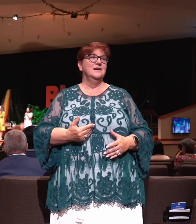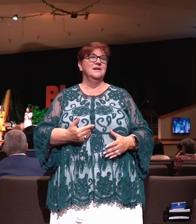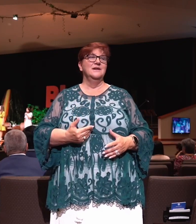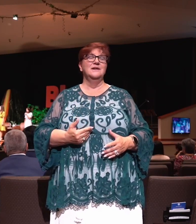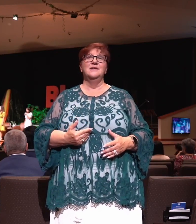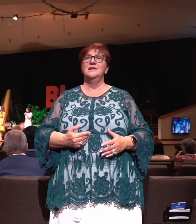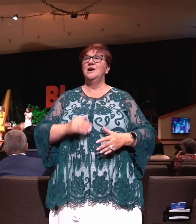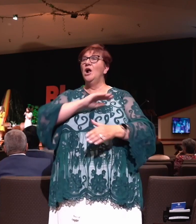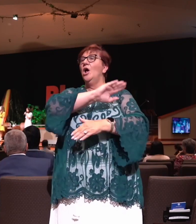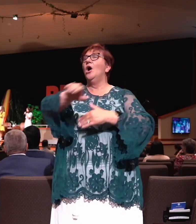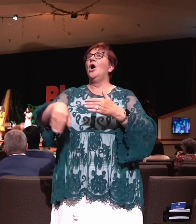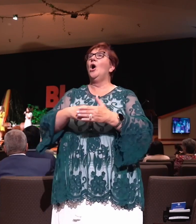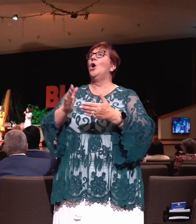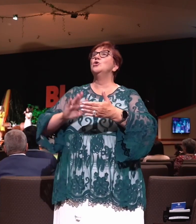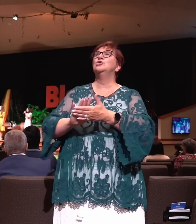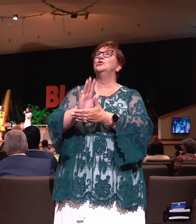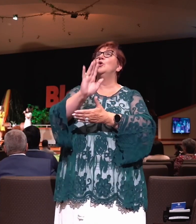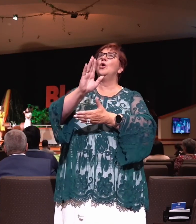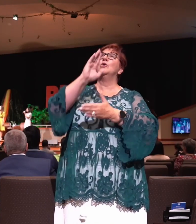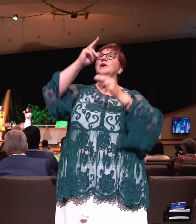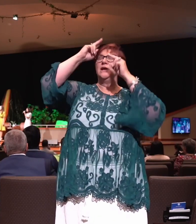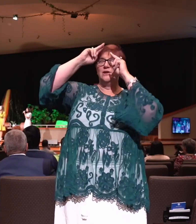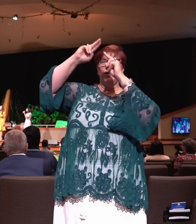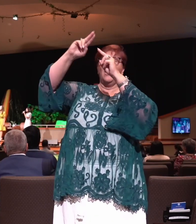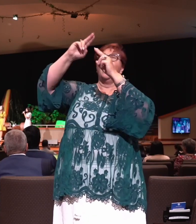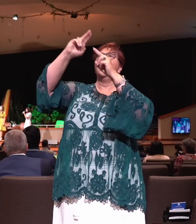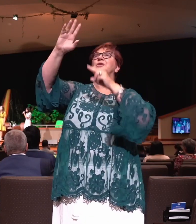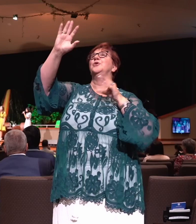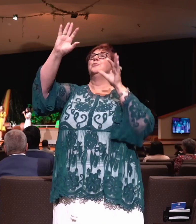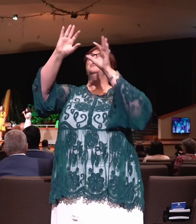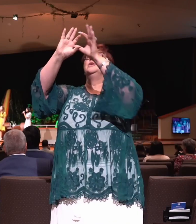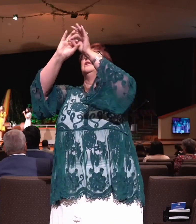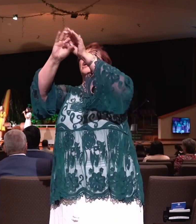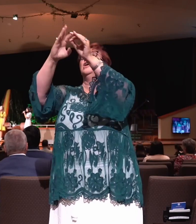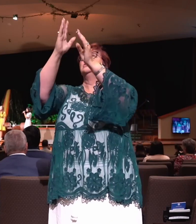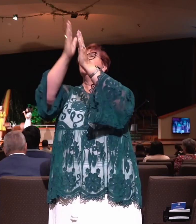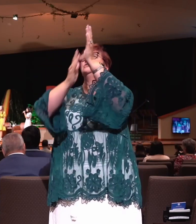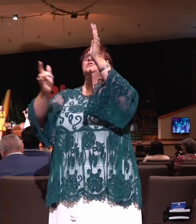done. All the glory and the honor to the